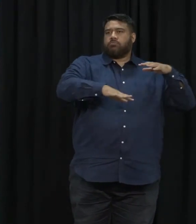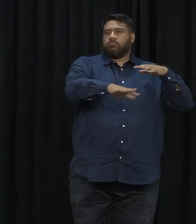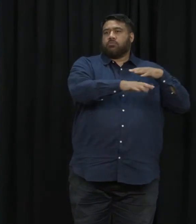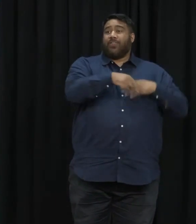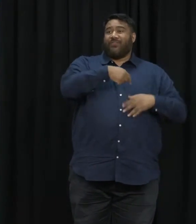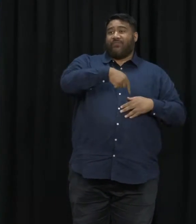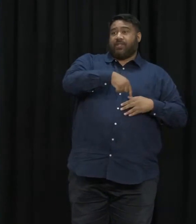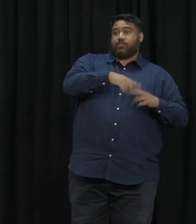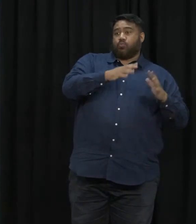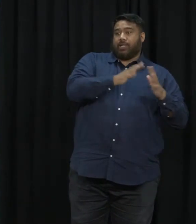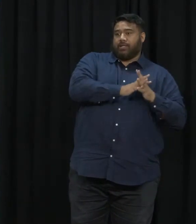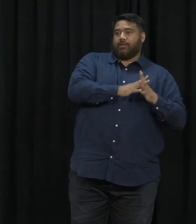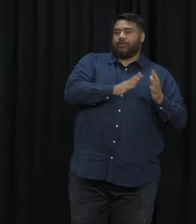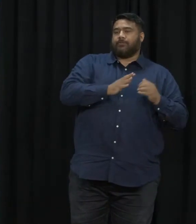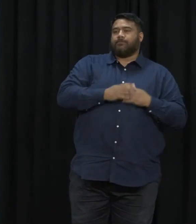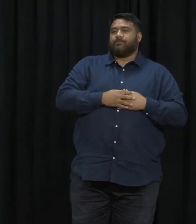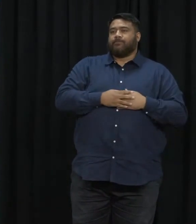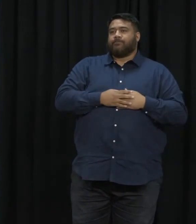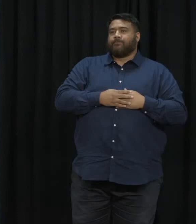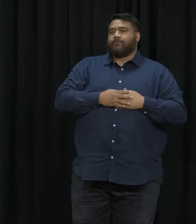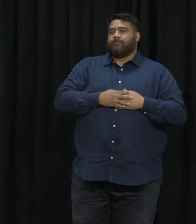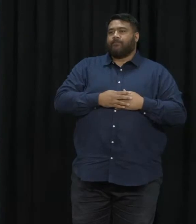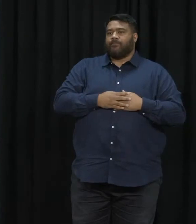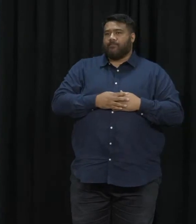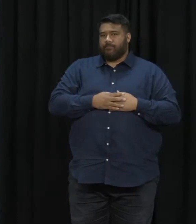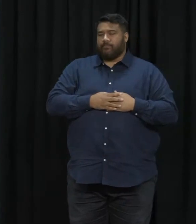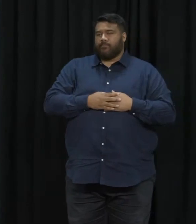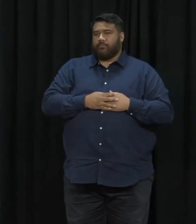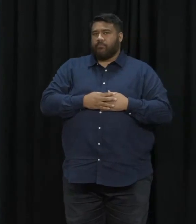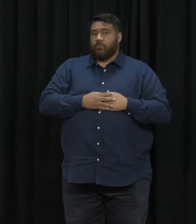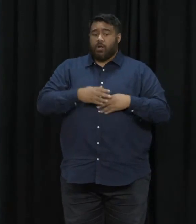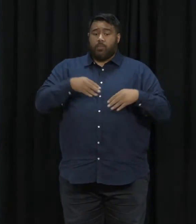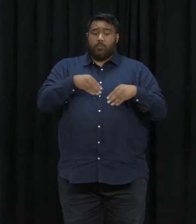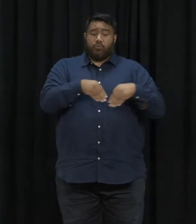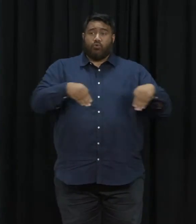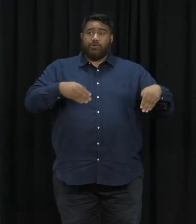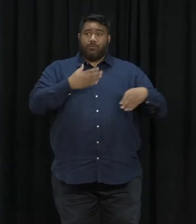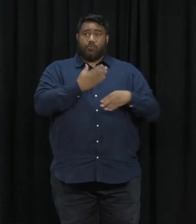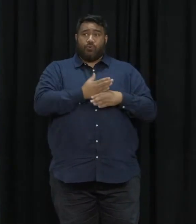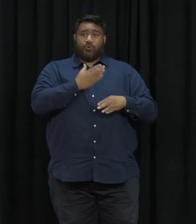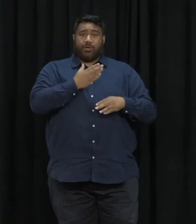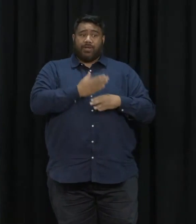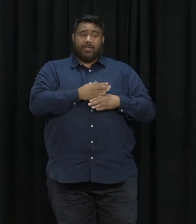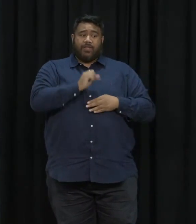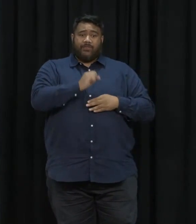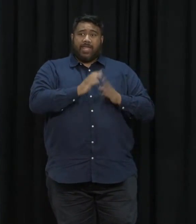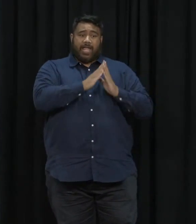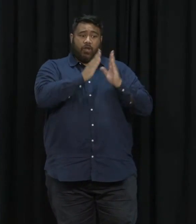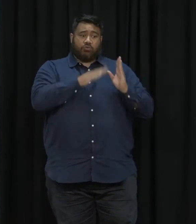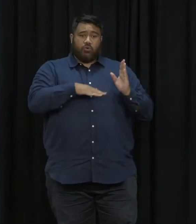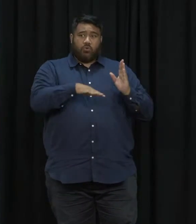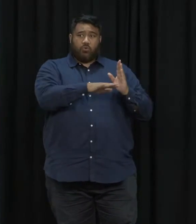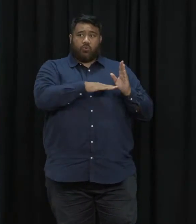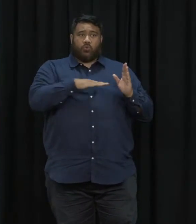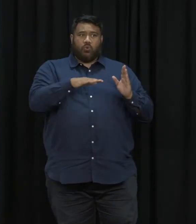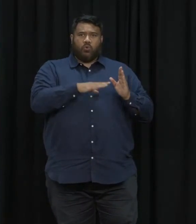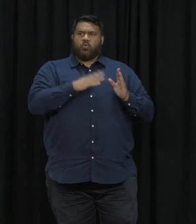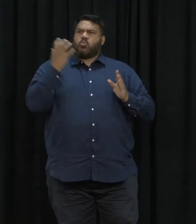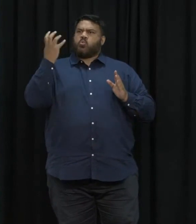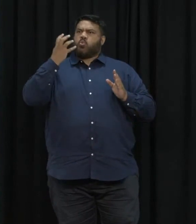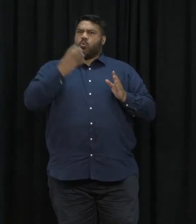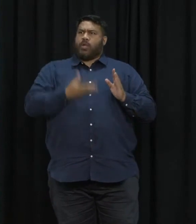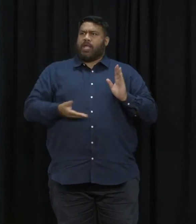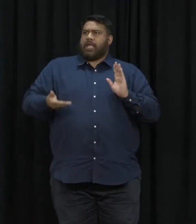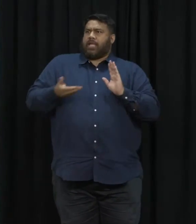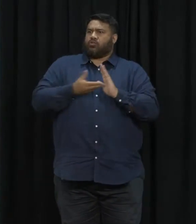week. Household members of border workers is a significant group, which will add about 50,000 extra eligible